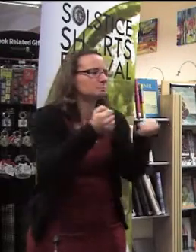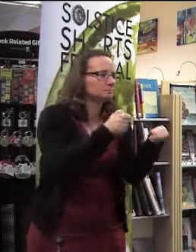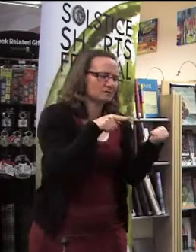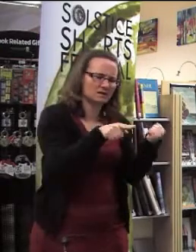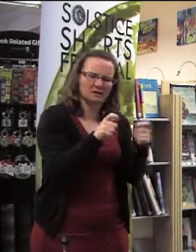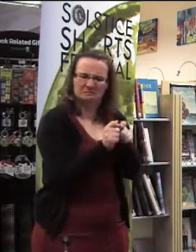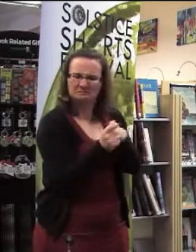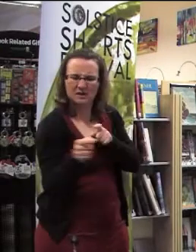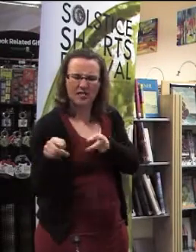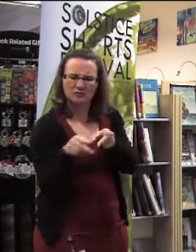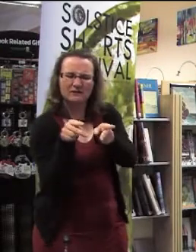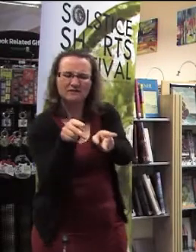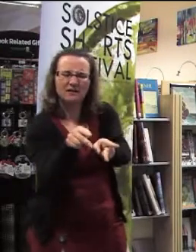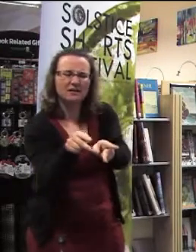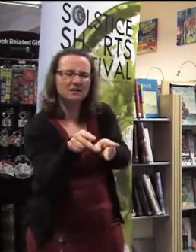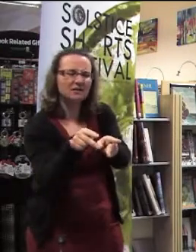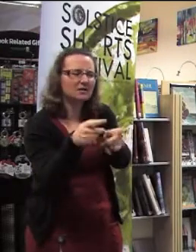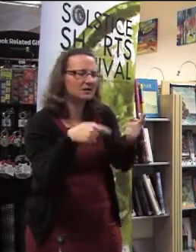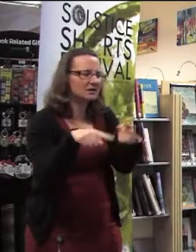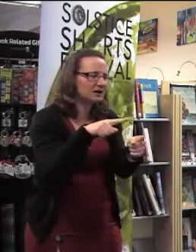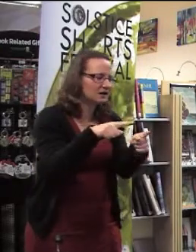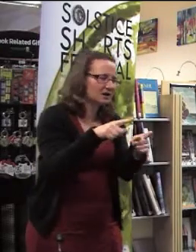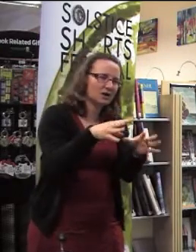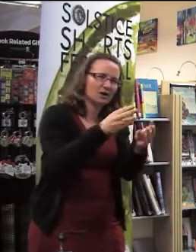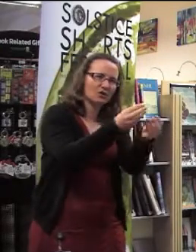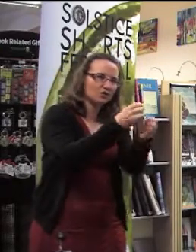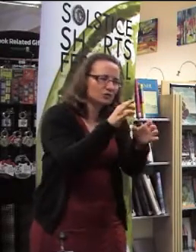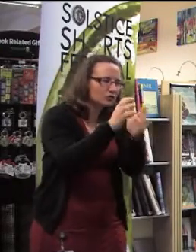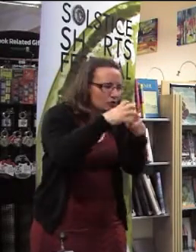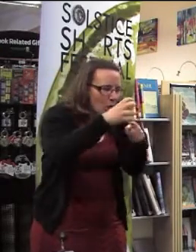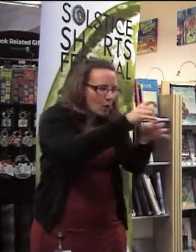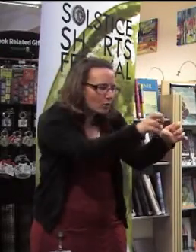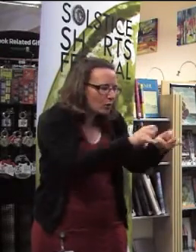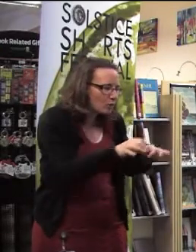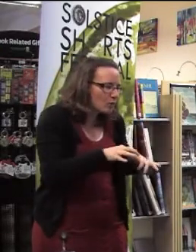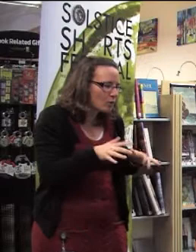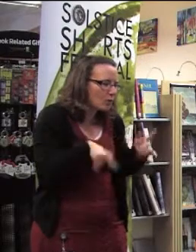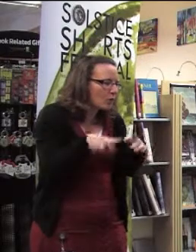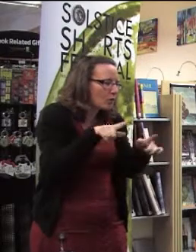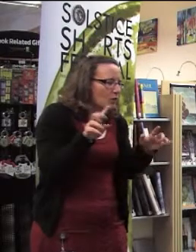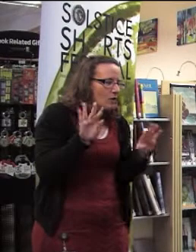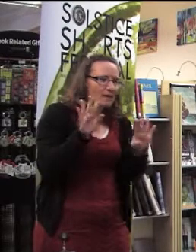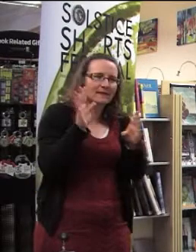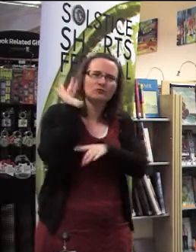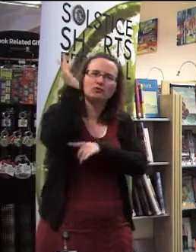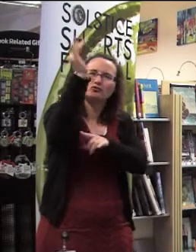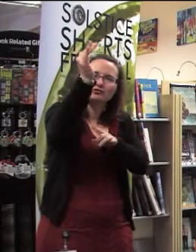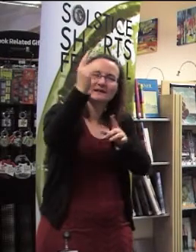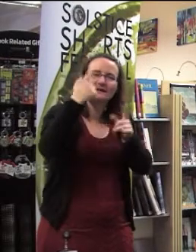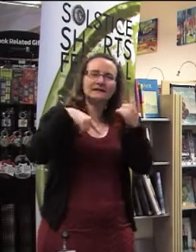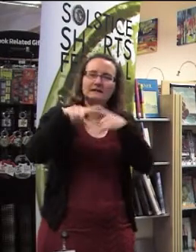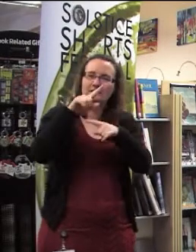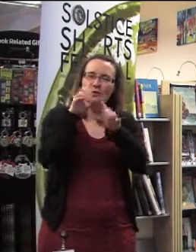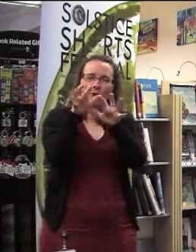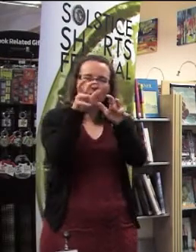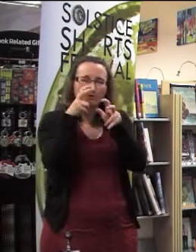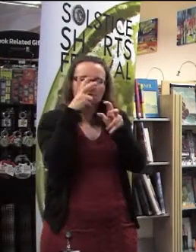on the gravel between its threaded waterways, on the banks between the channels, were tree trunks gnawed by its white